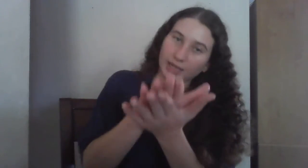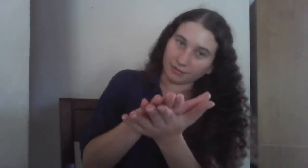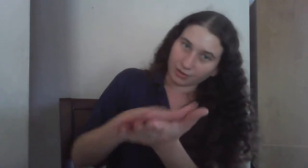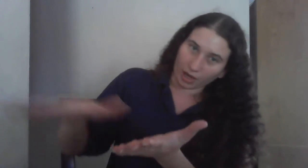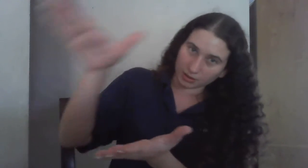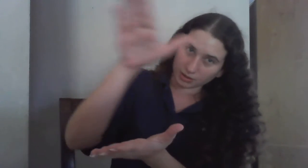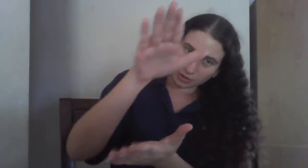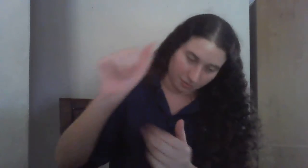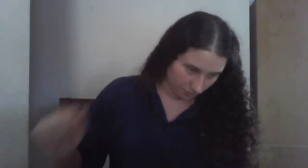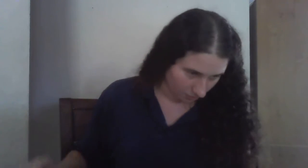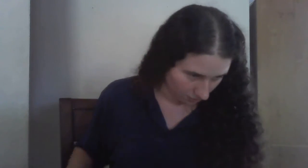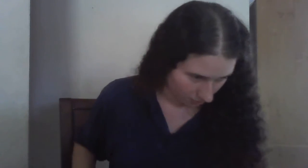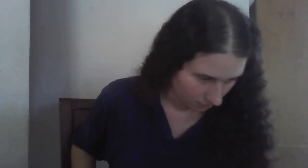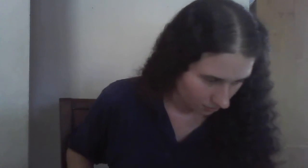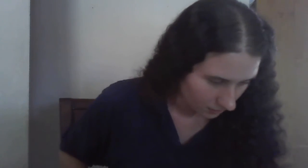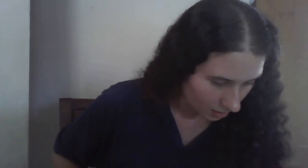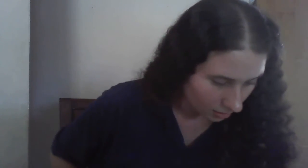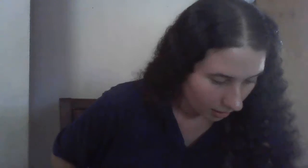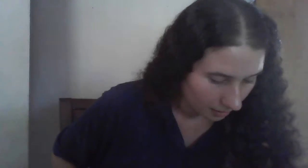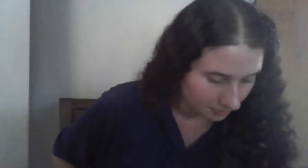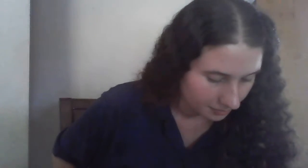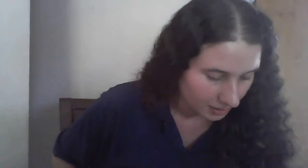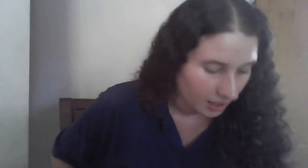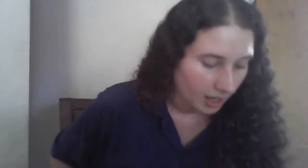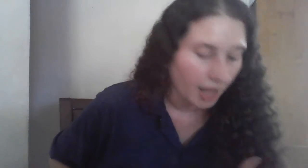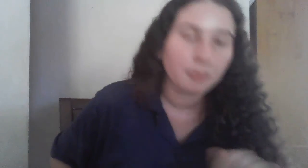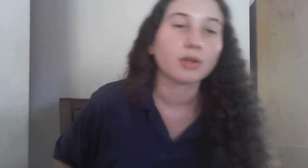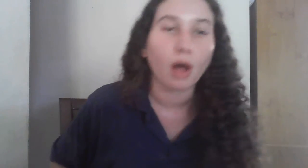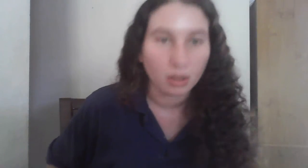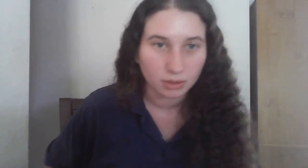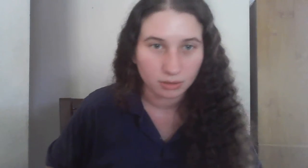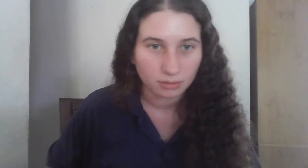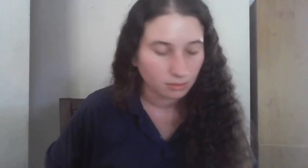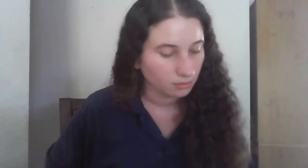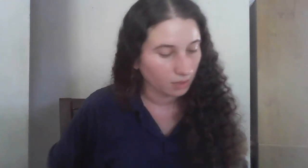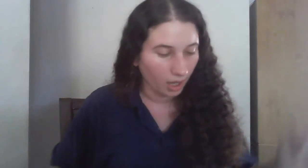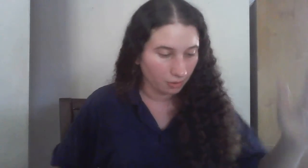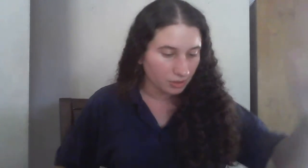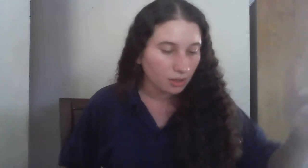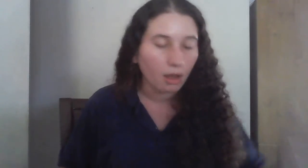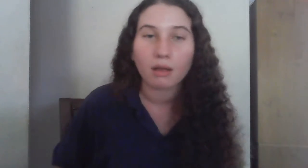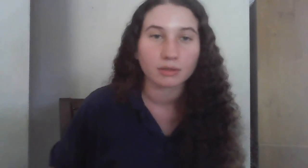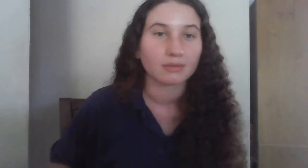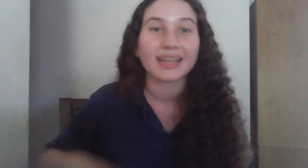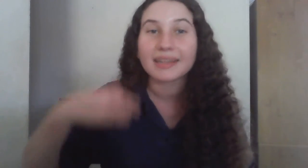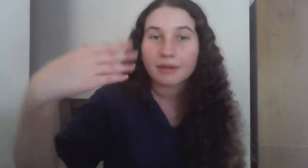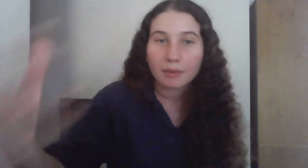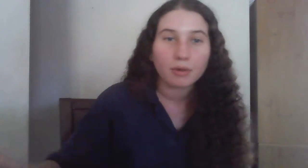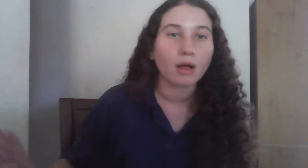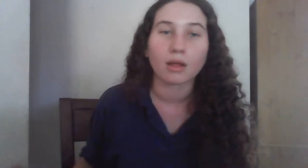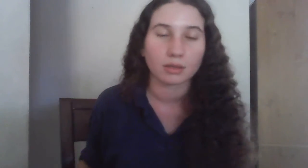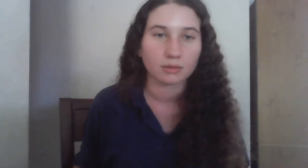Sign for college. Or, I will call you. I will call you. Later, I will call you.